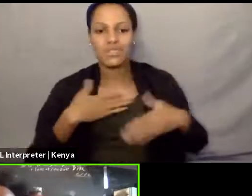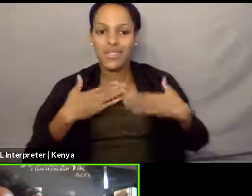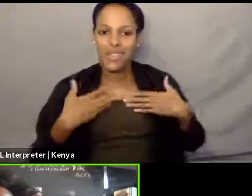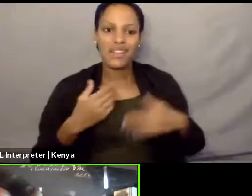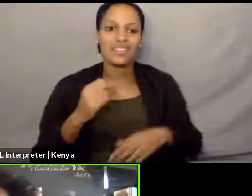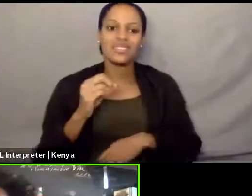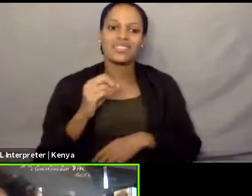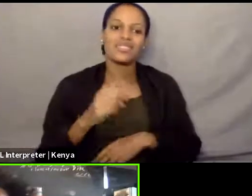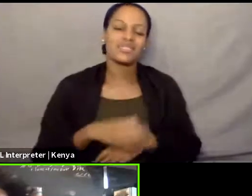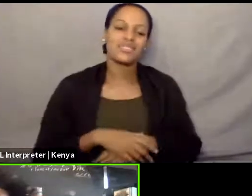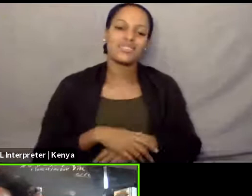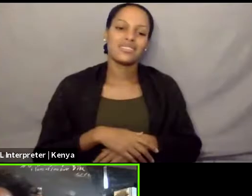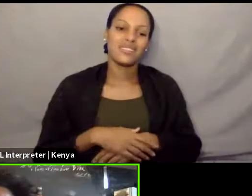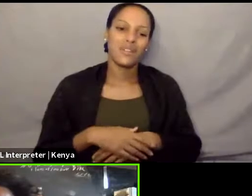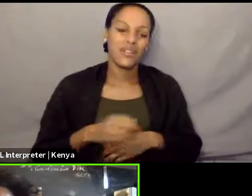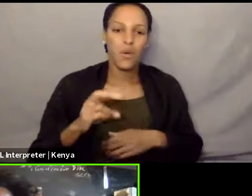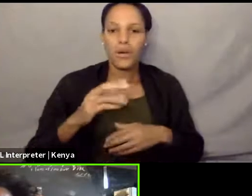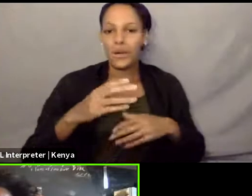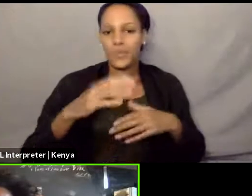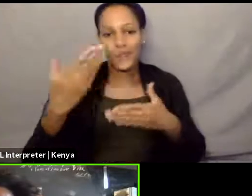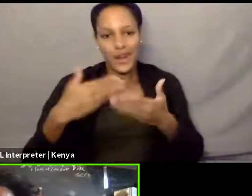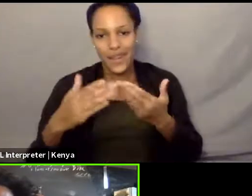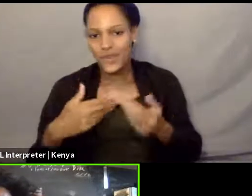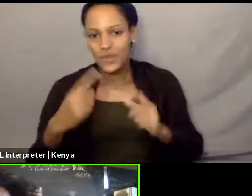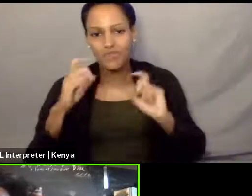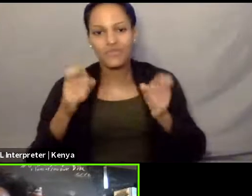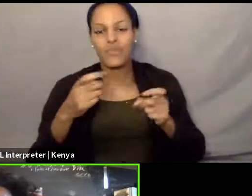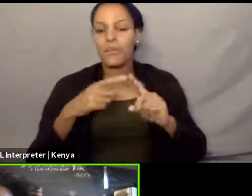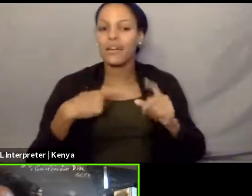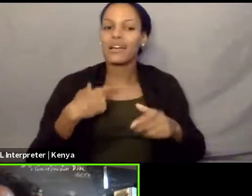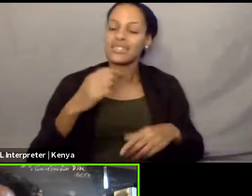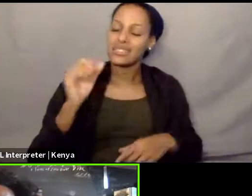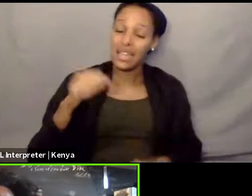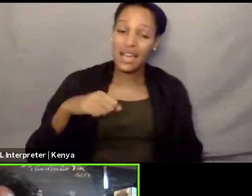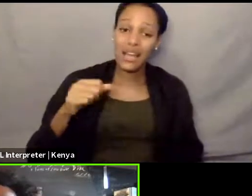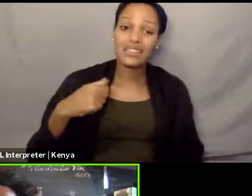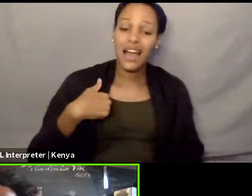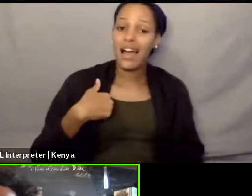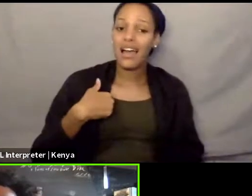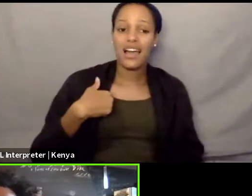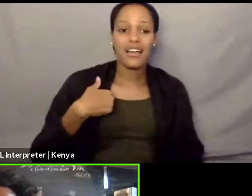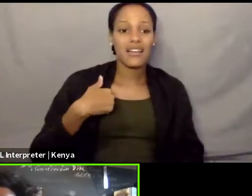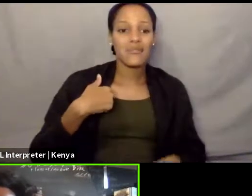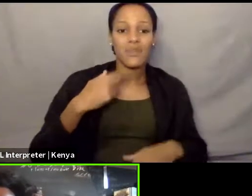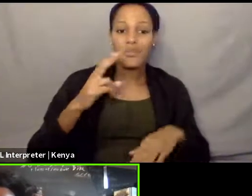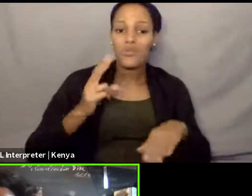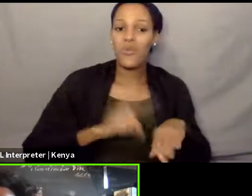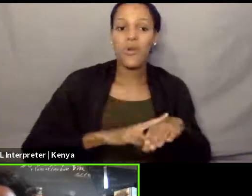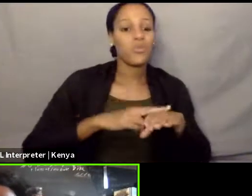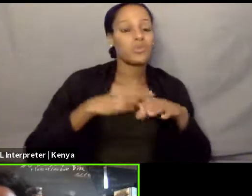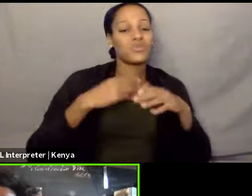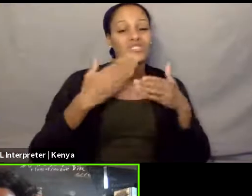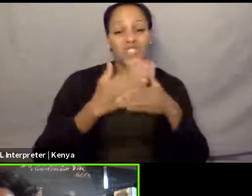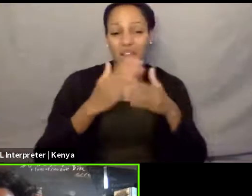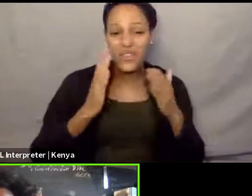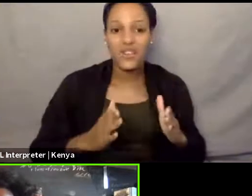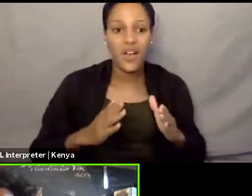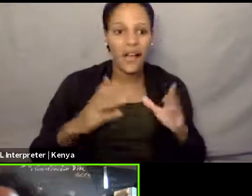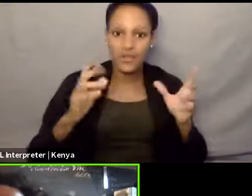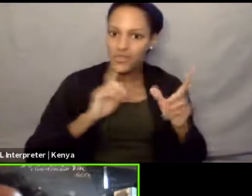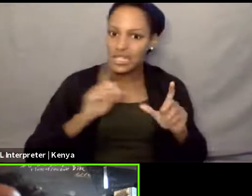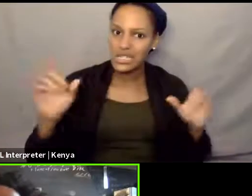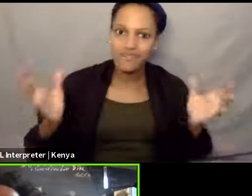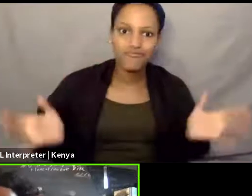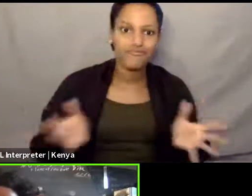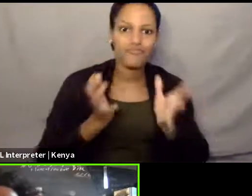and on and on and on. So that's all to say that, yes, I am a regular and rampant sharer, adamant sharer of these